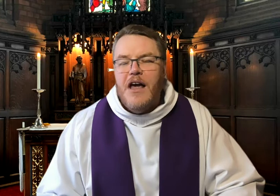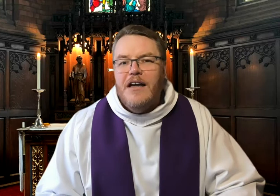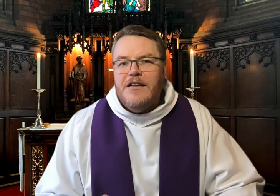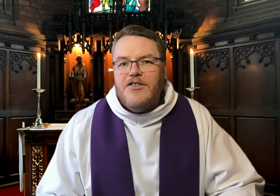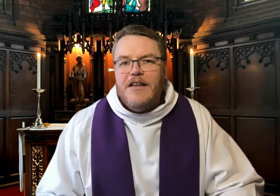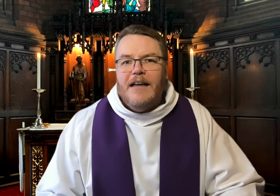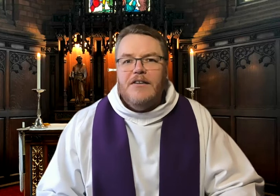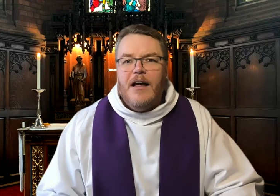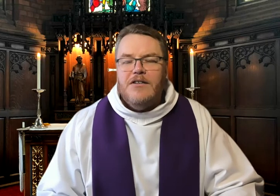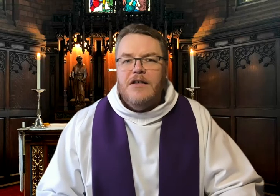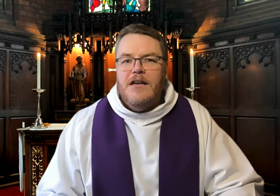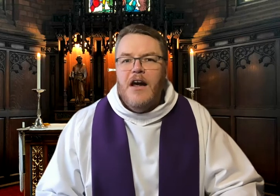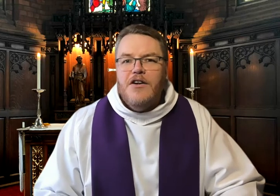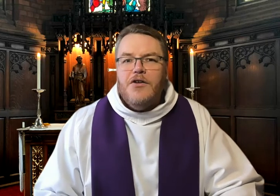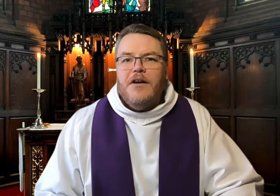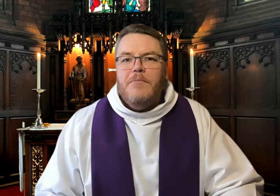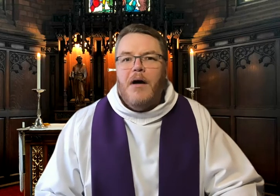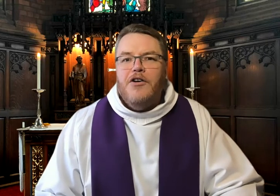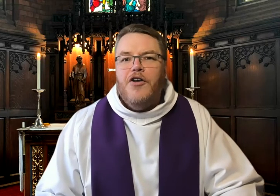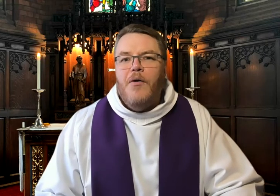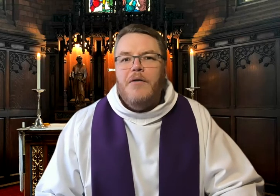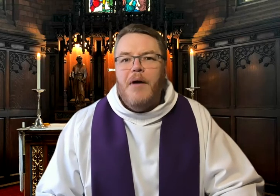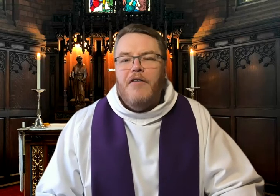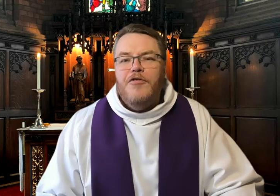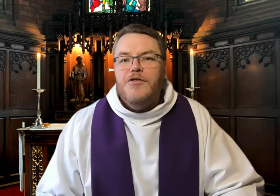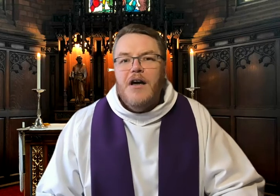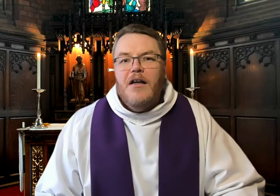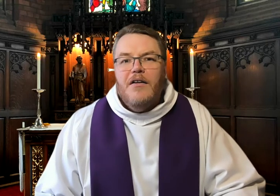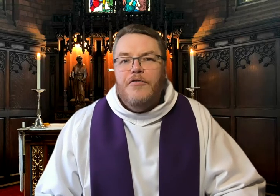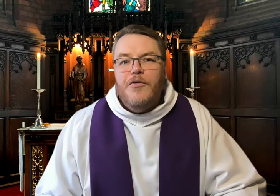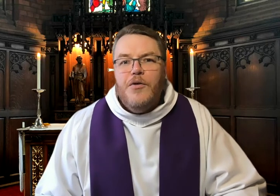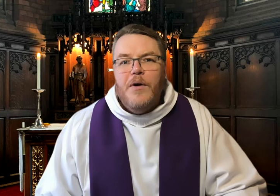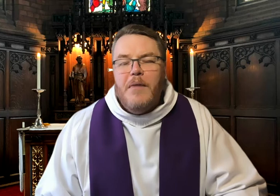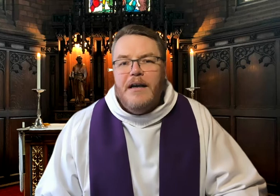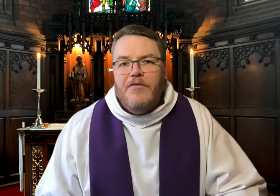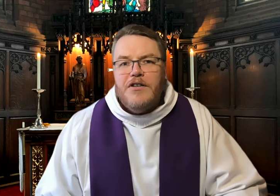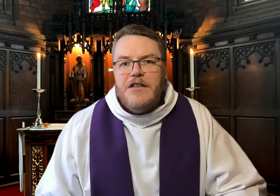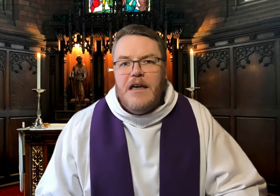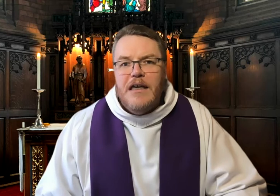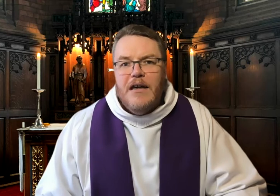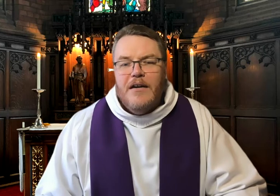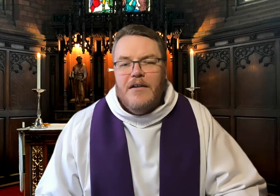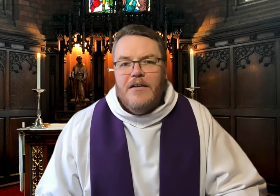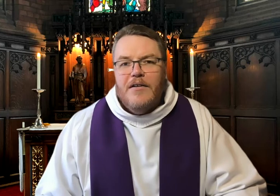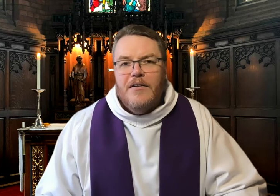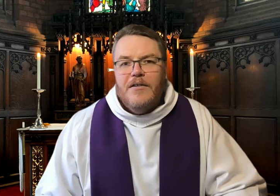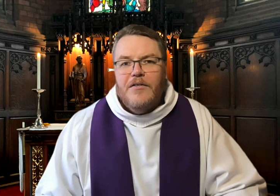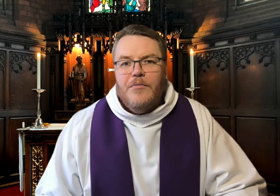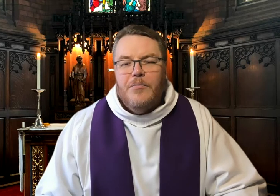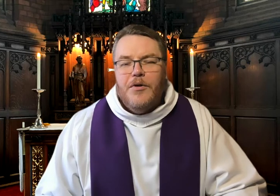to scatter that seed so that it might grow and bear fruit, fruit that we might never see, but